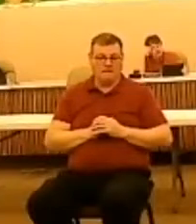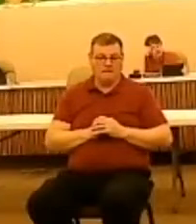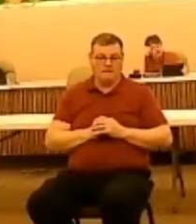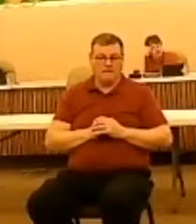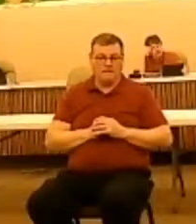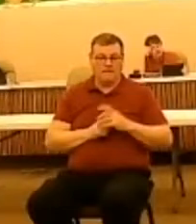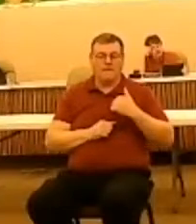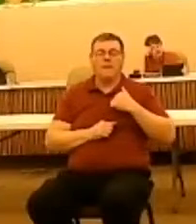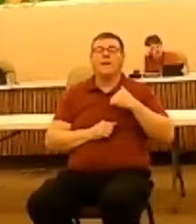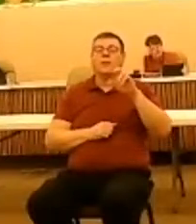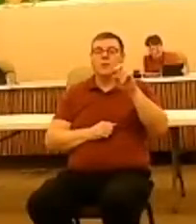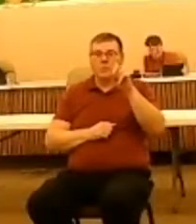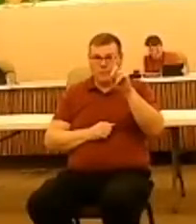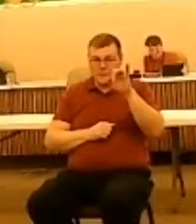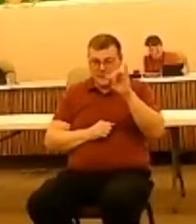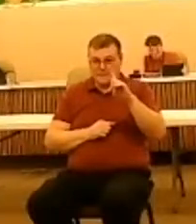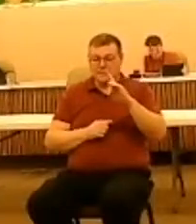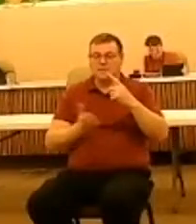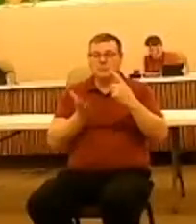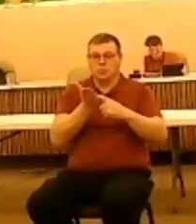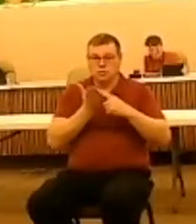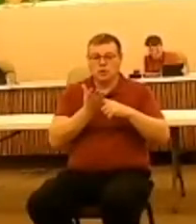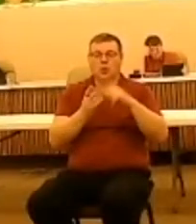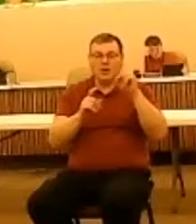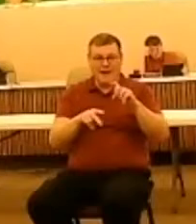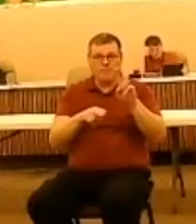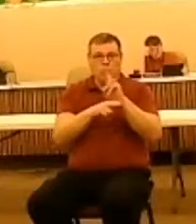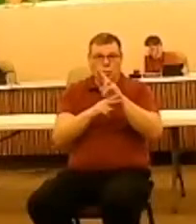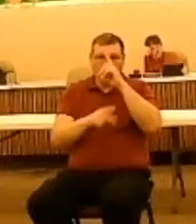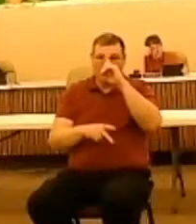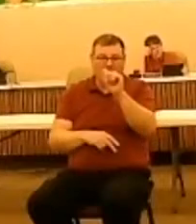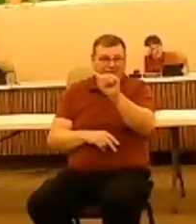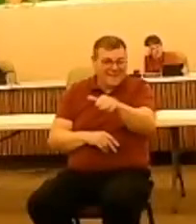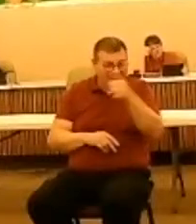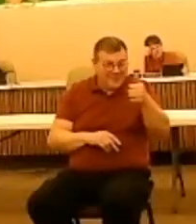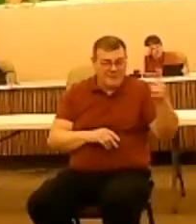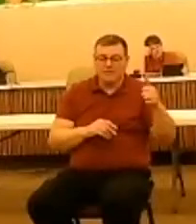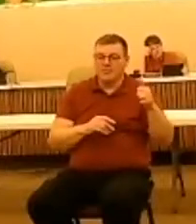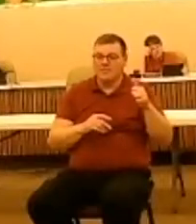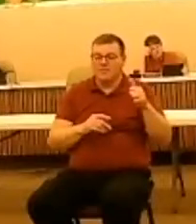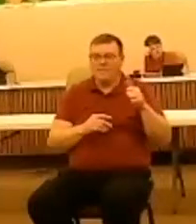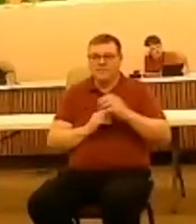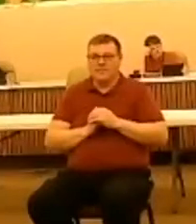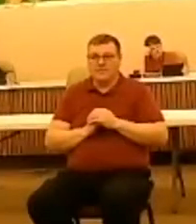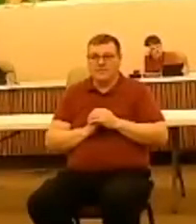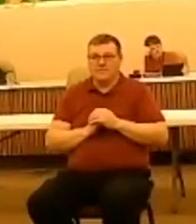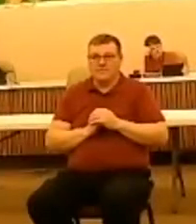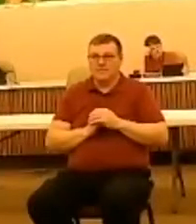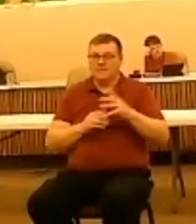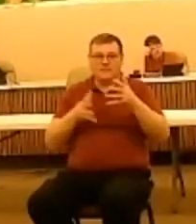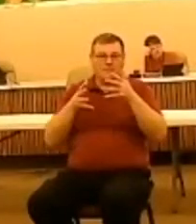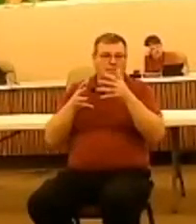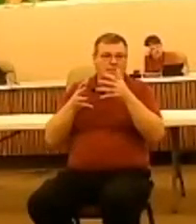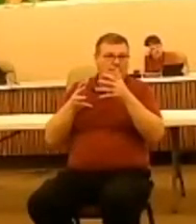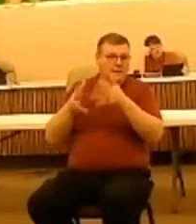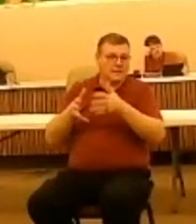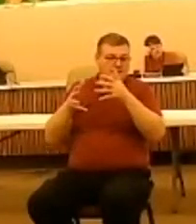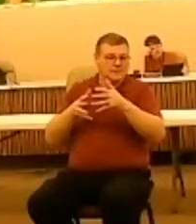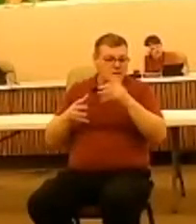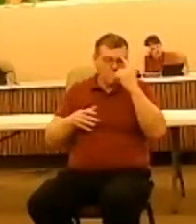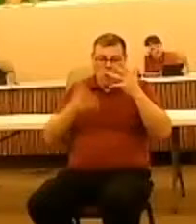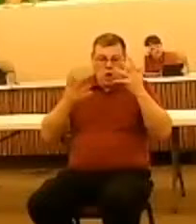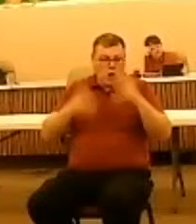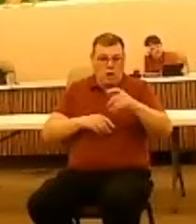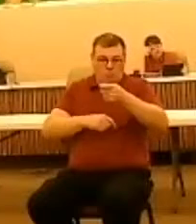did talk about whether it could be repurposed for anything. It's just sitting in the cave because it's already been replaced.